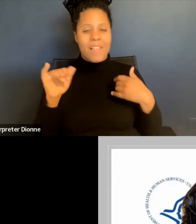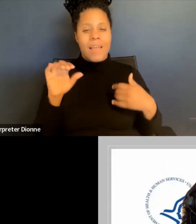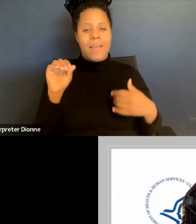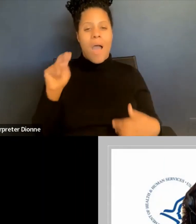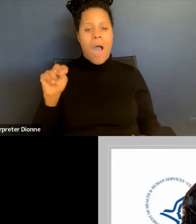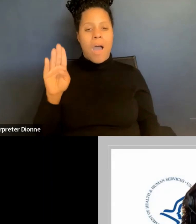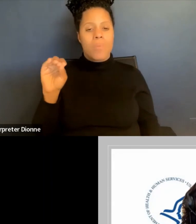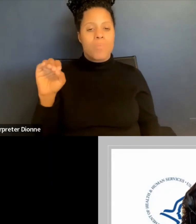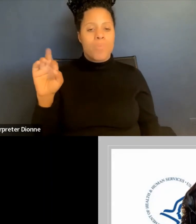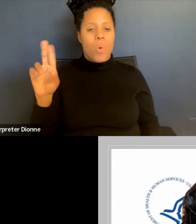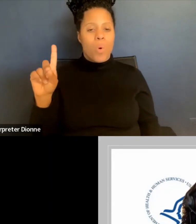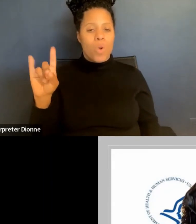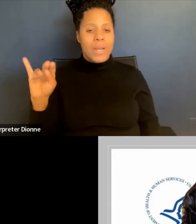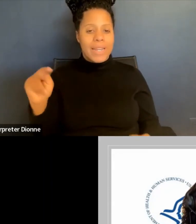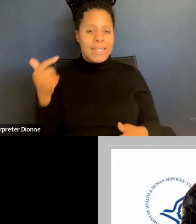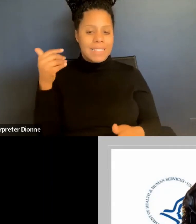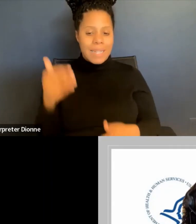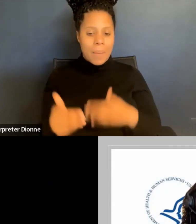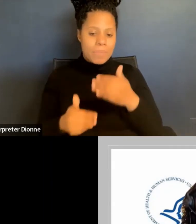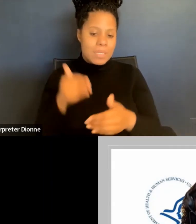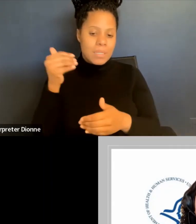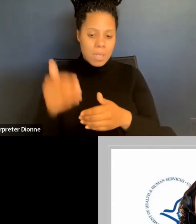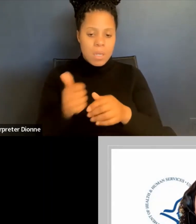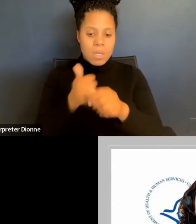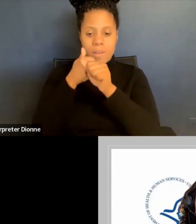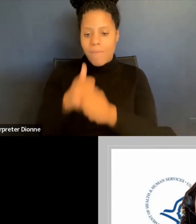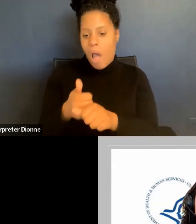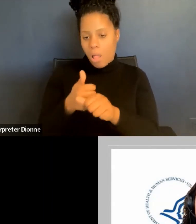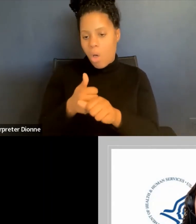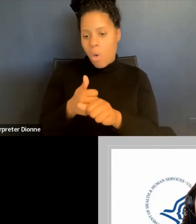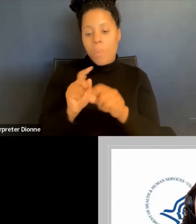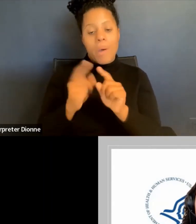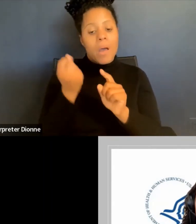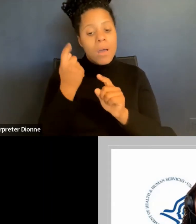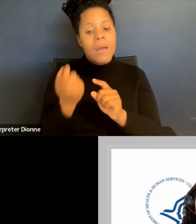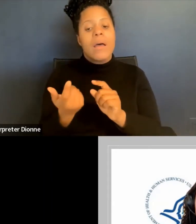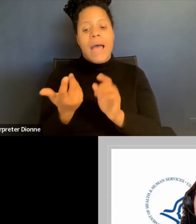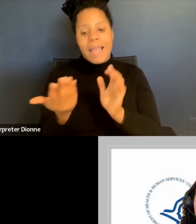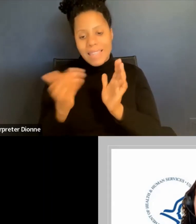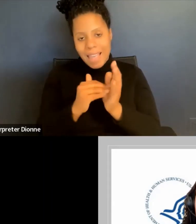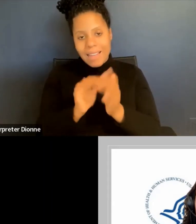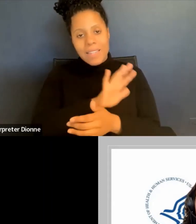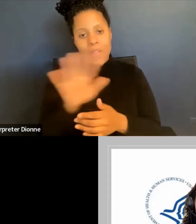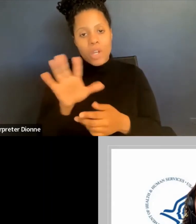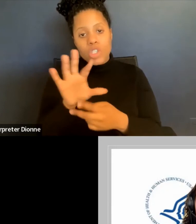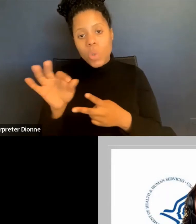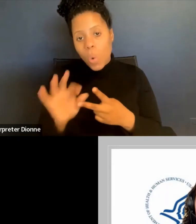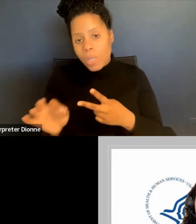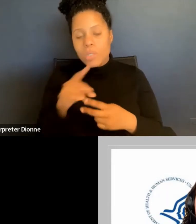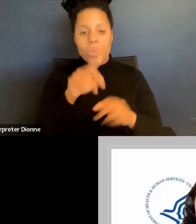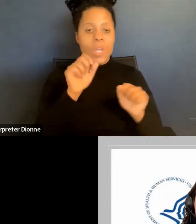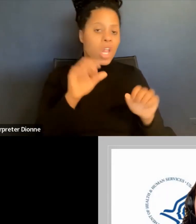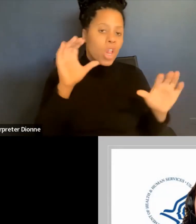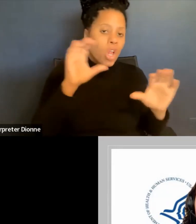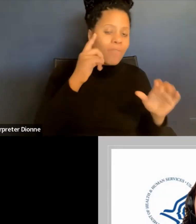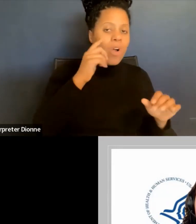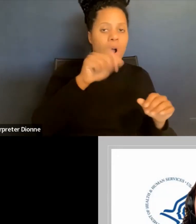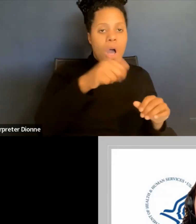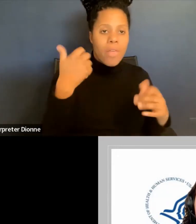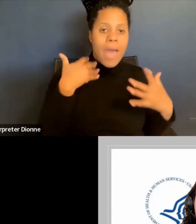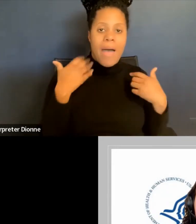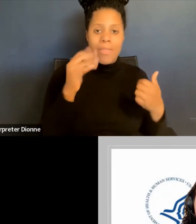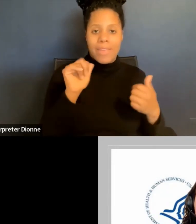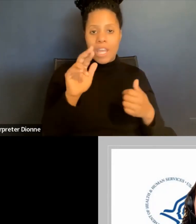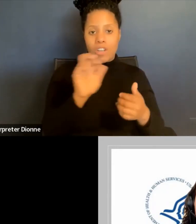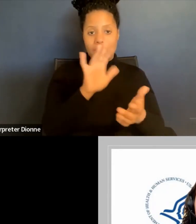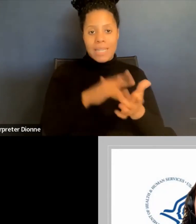it is their choice. But that's a great idea to sort of see if there are other health centers in your area,